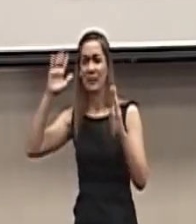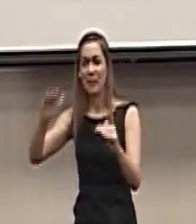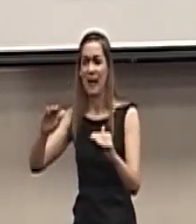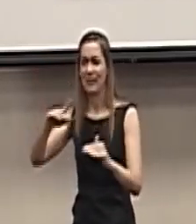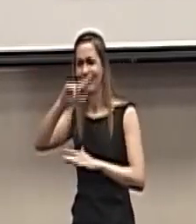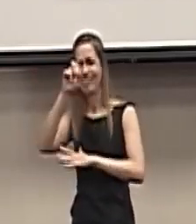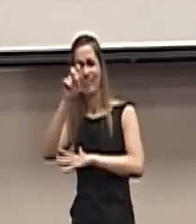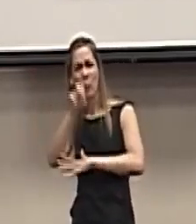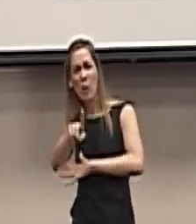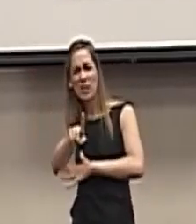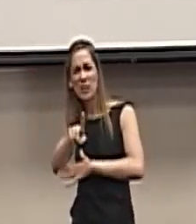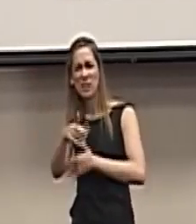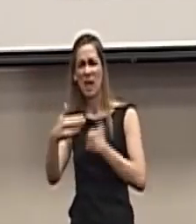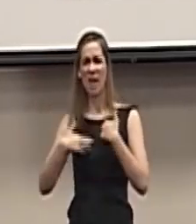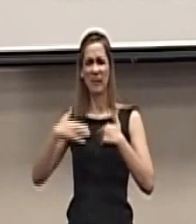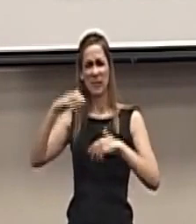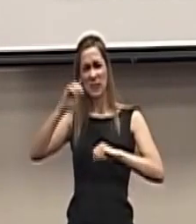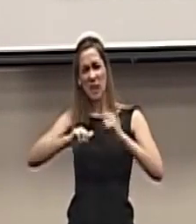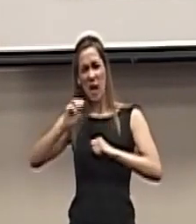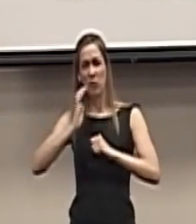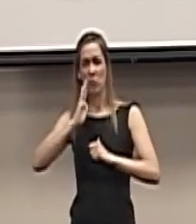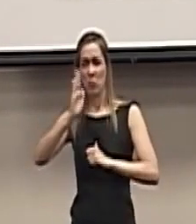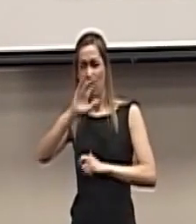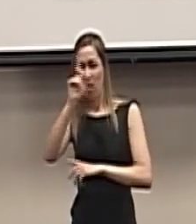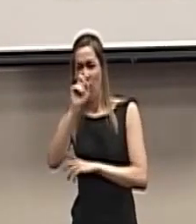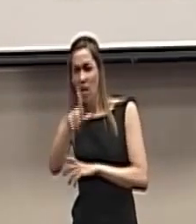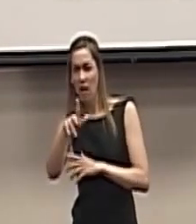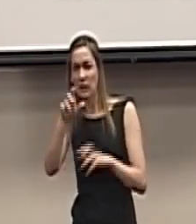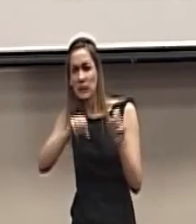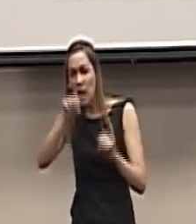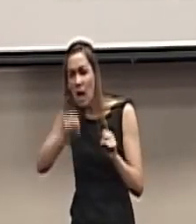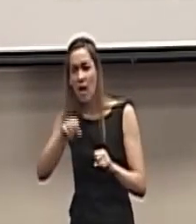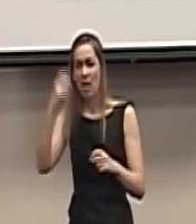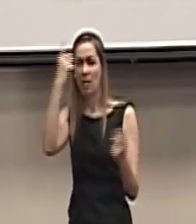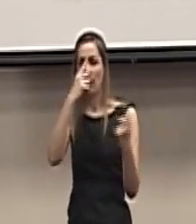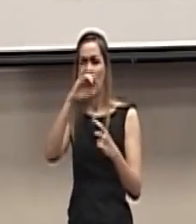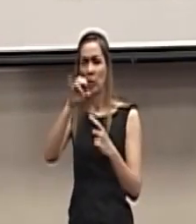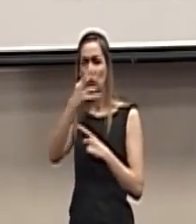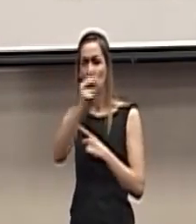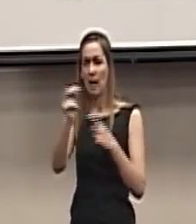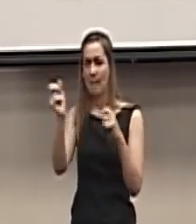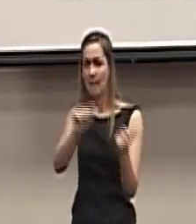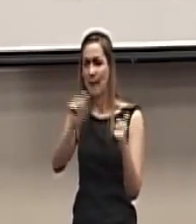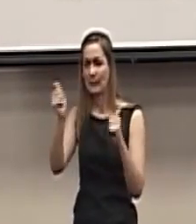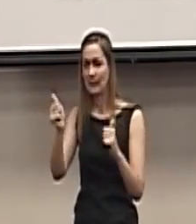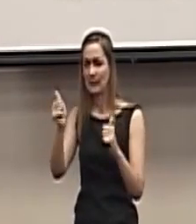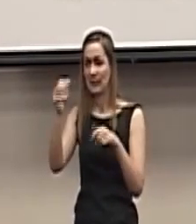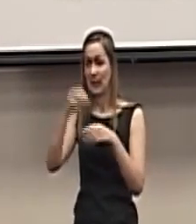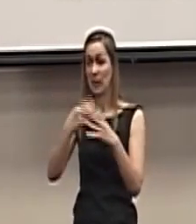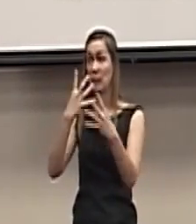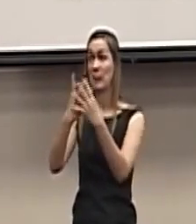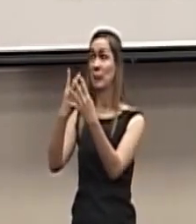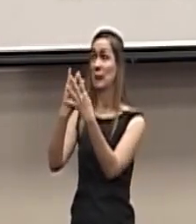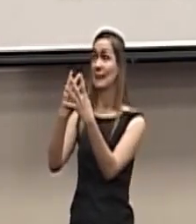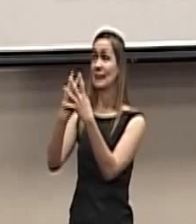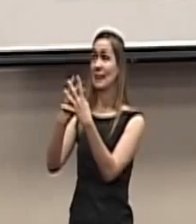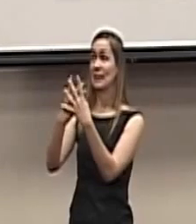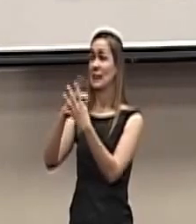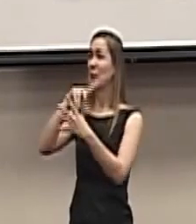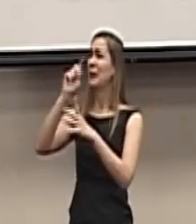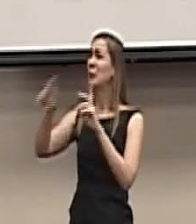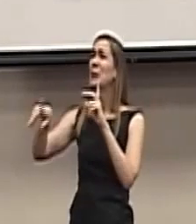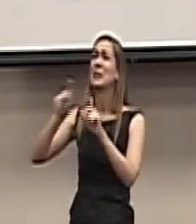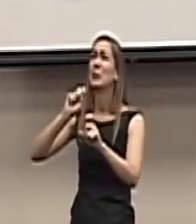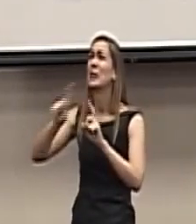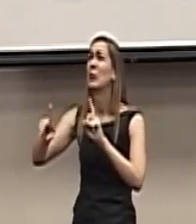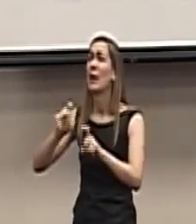asking the questions and having the doubts are the ones who have the doubts. I think about John the Baptist as he's in prison, and he's the one asking the questions.